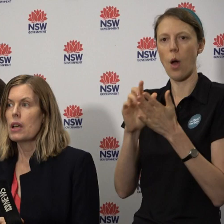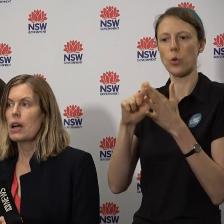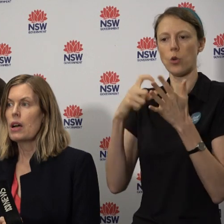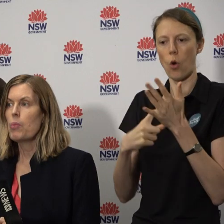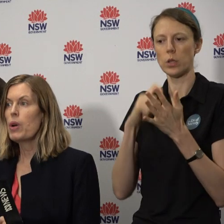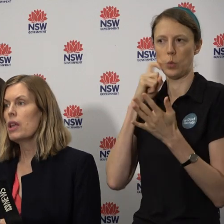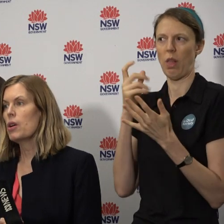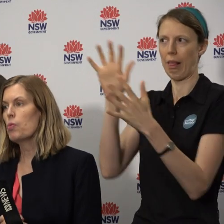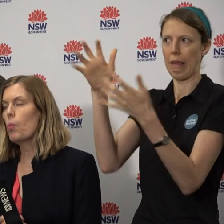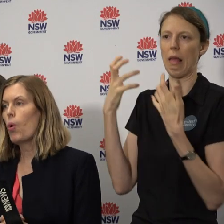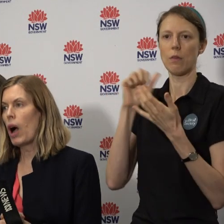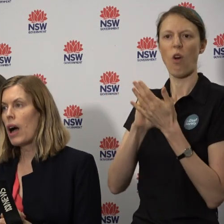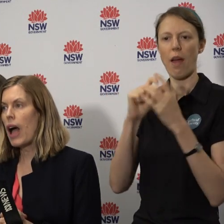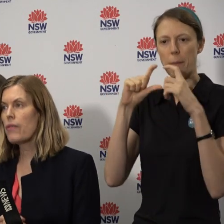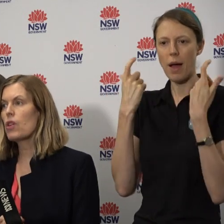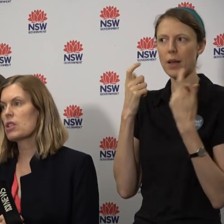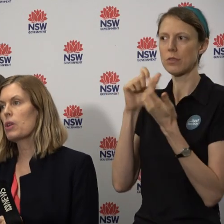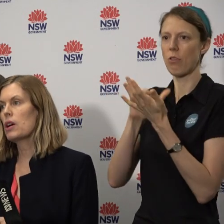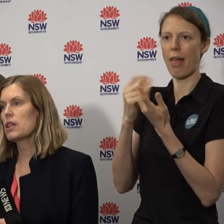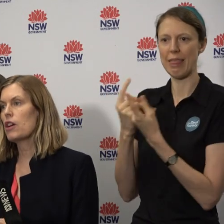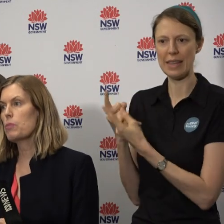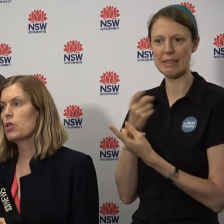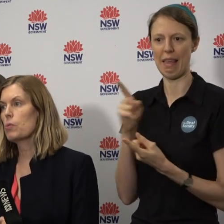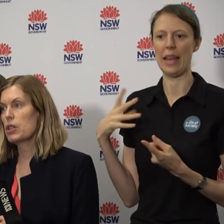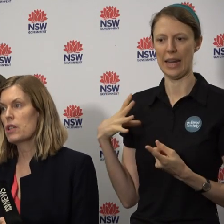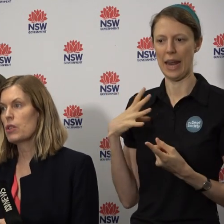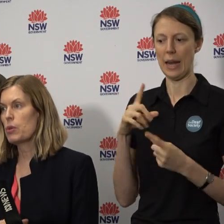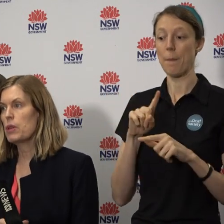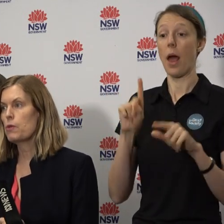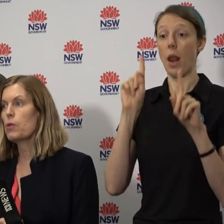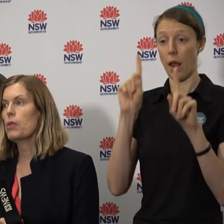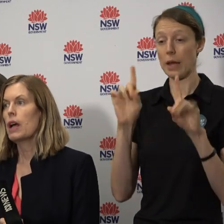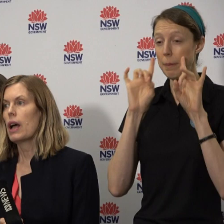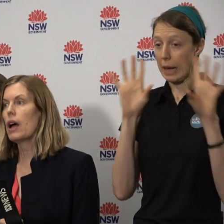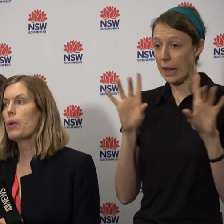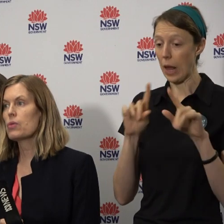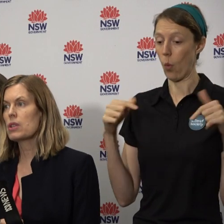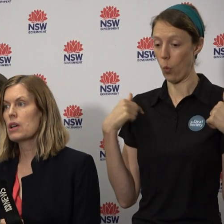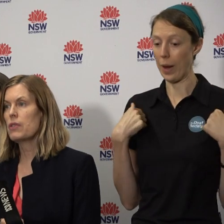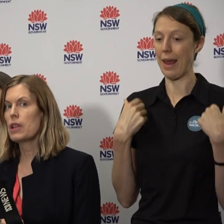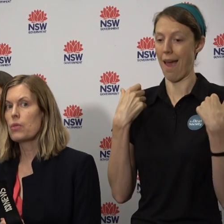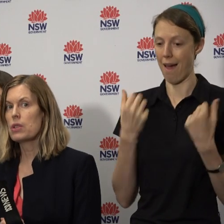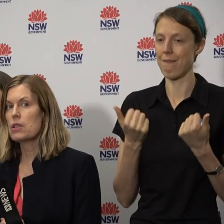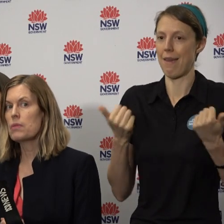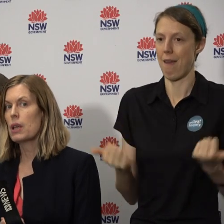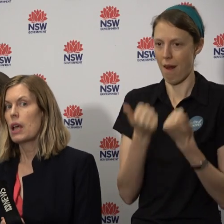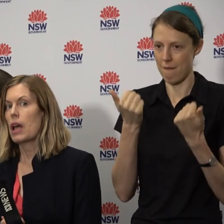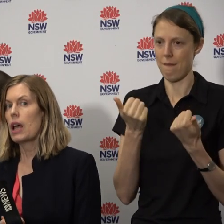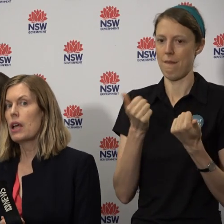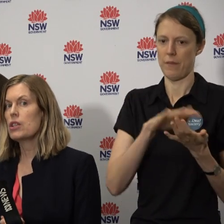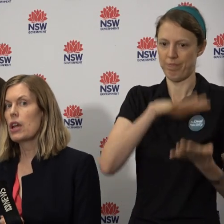that we have got supplies of personal protective equipment for our health staff in the health